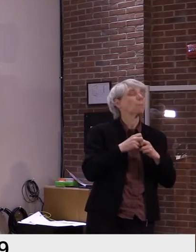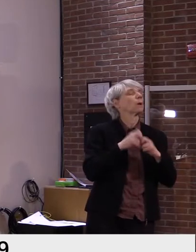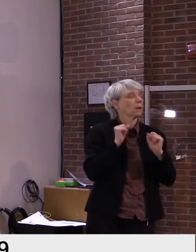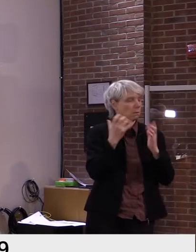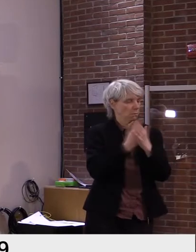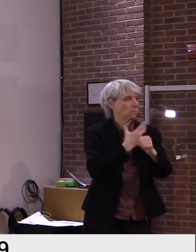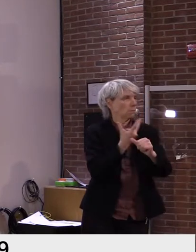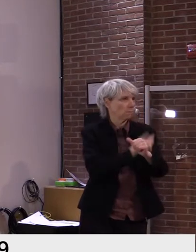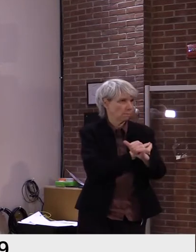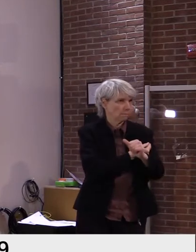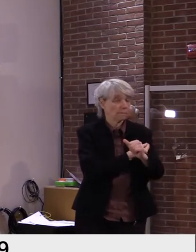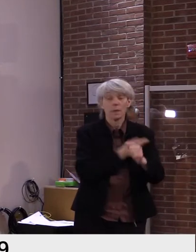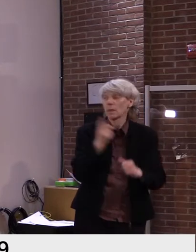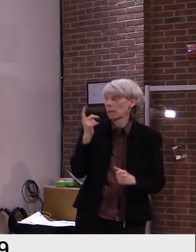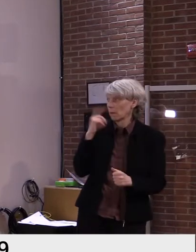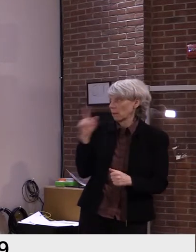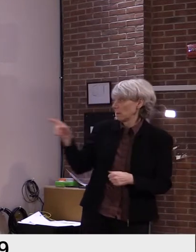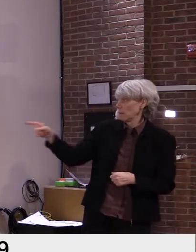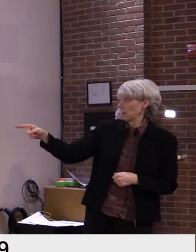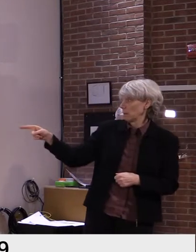at